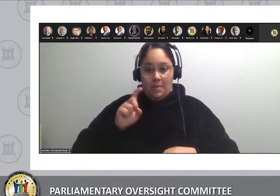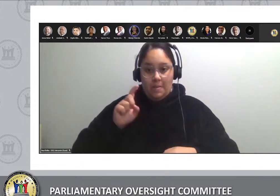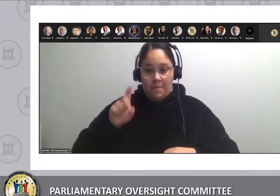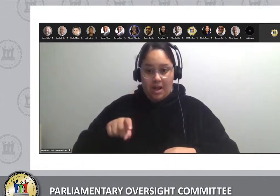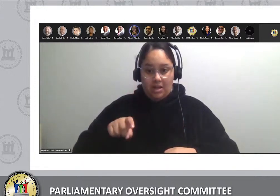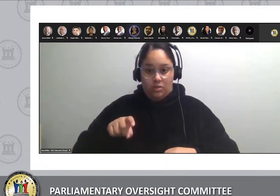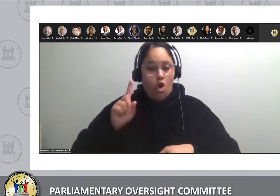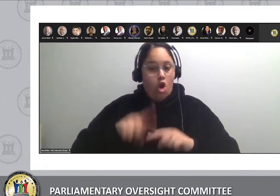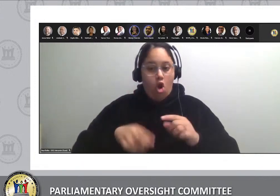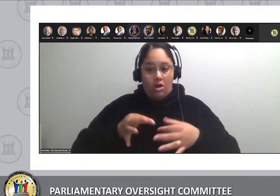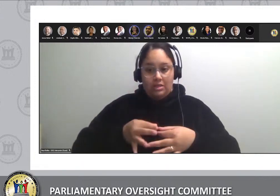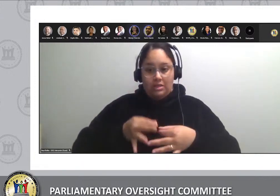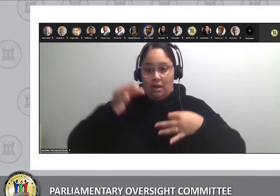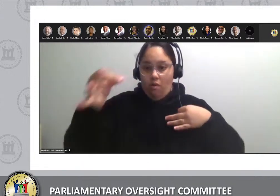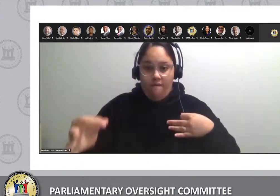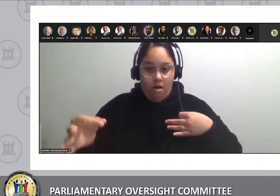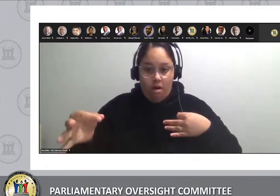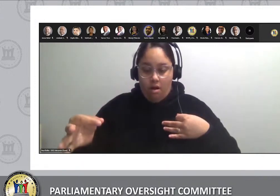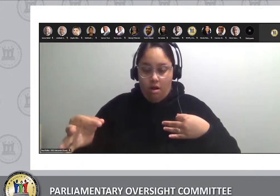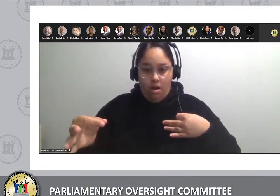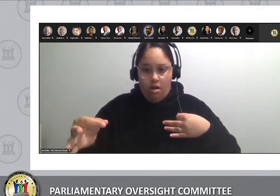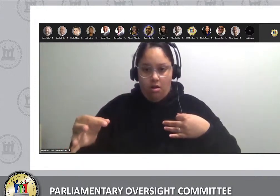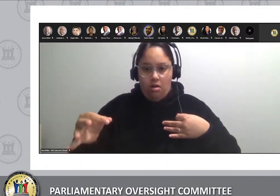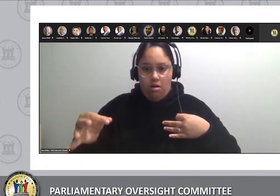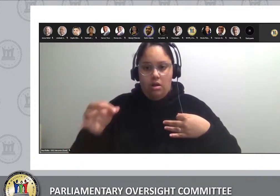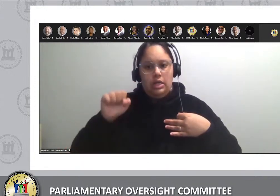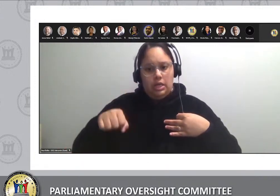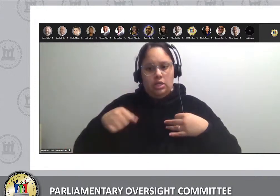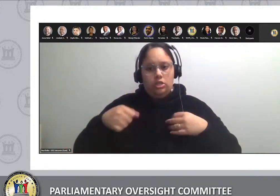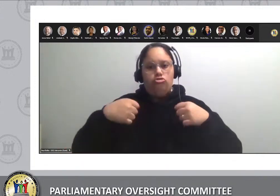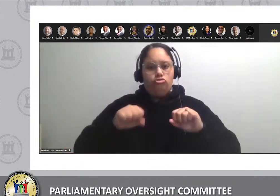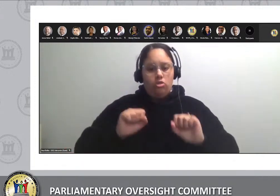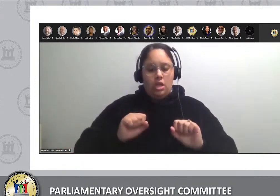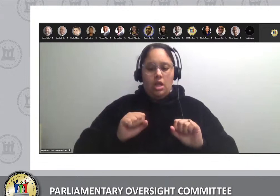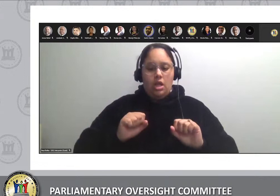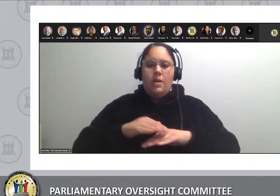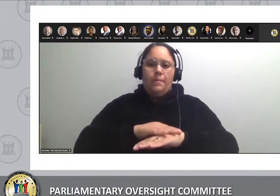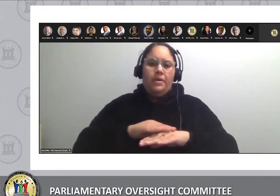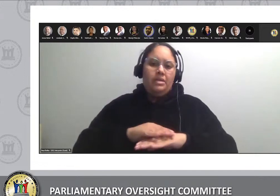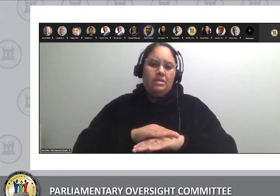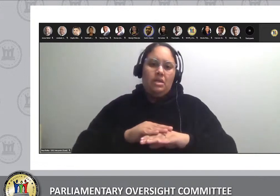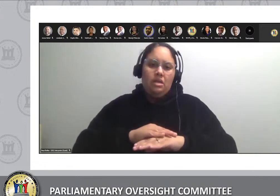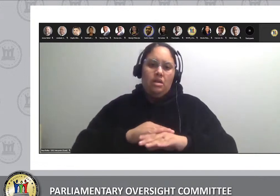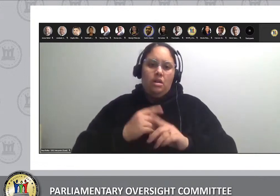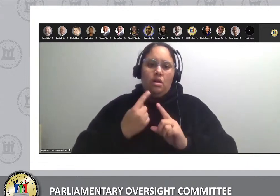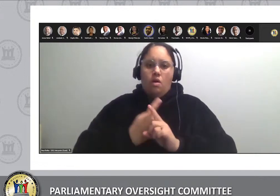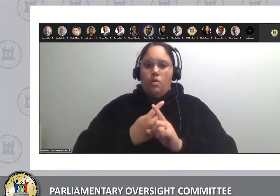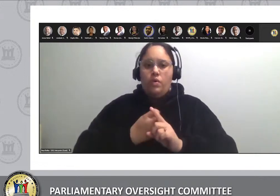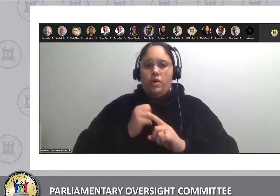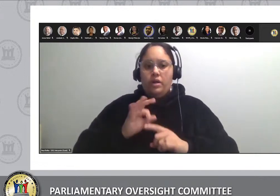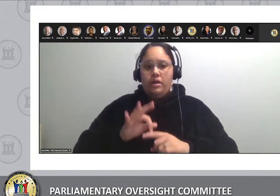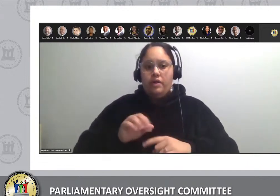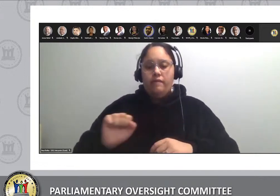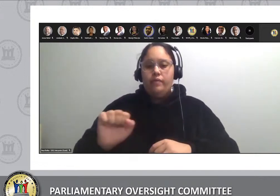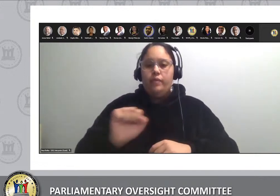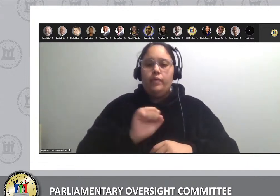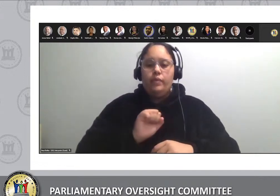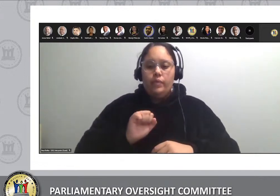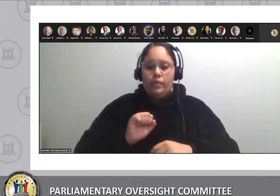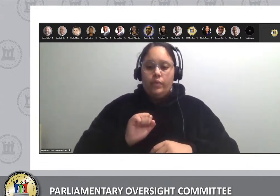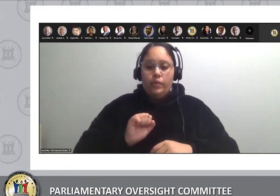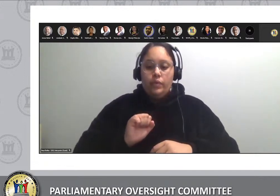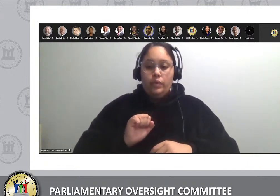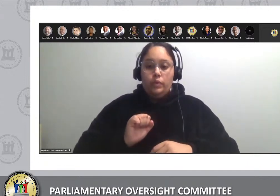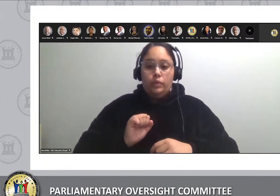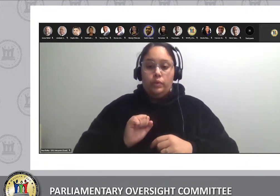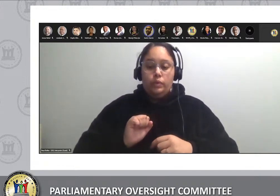that cannot stand over? Yes, Chairperson, it is basically, Chair, if you